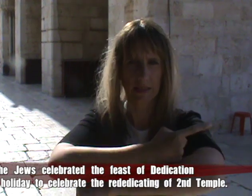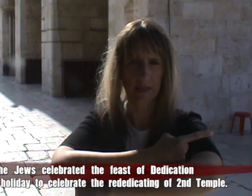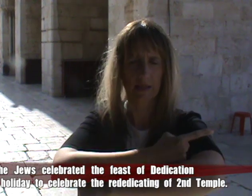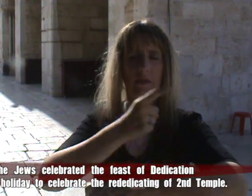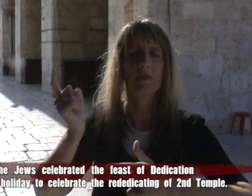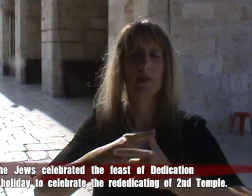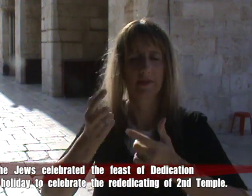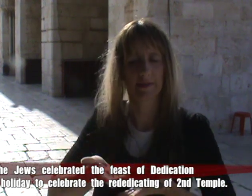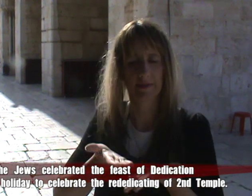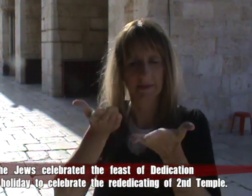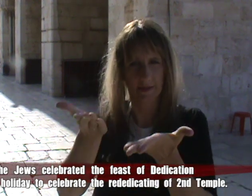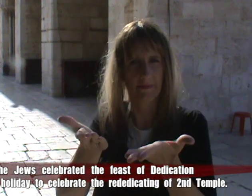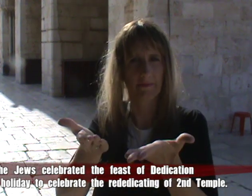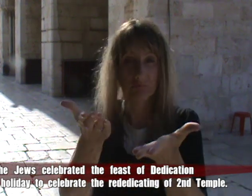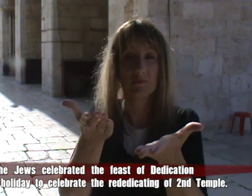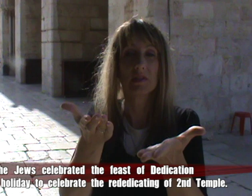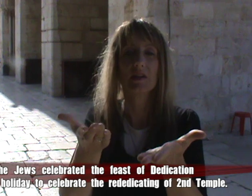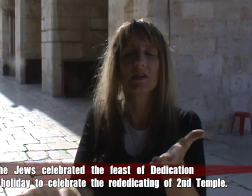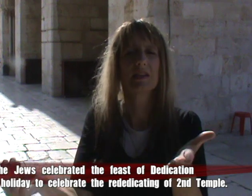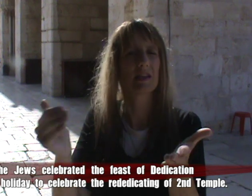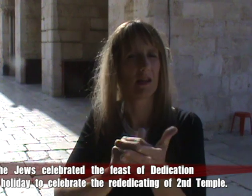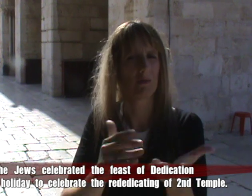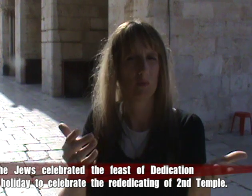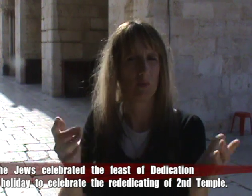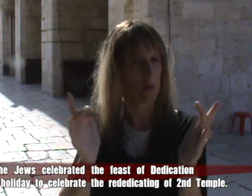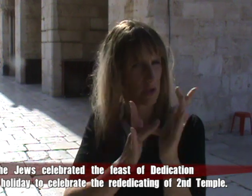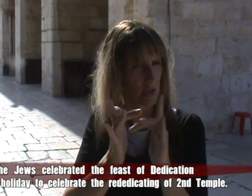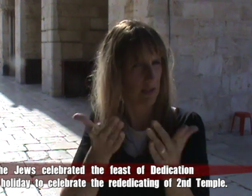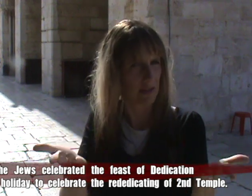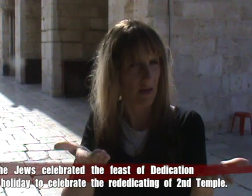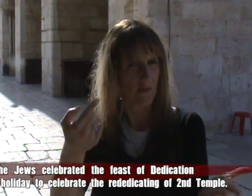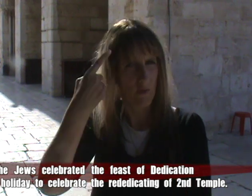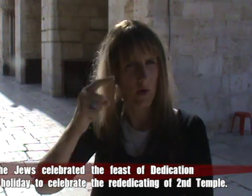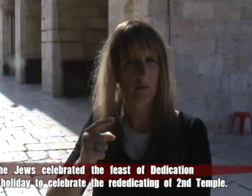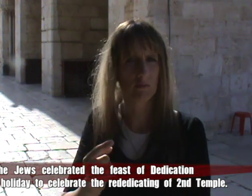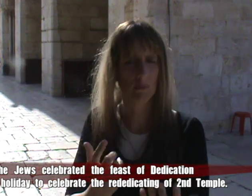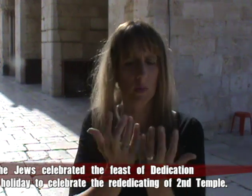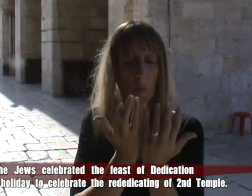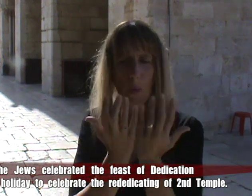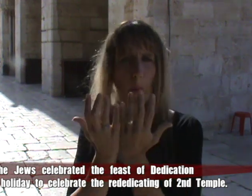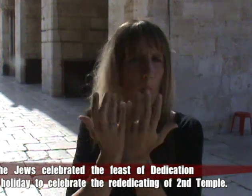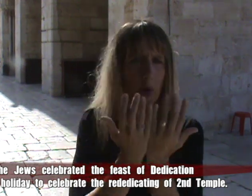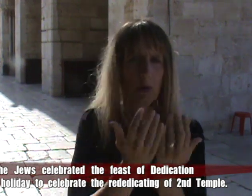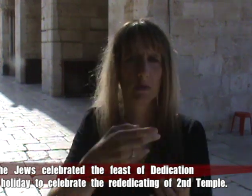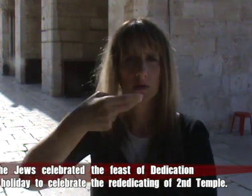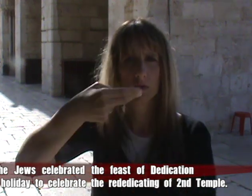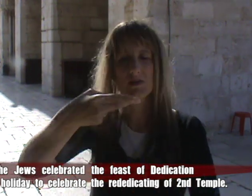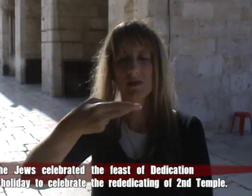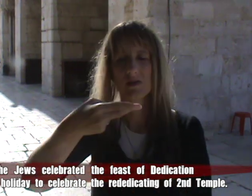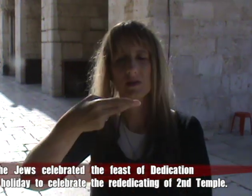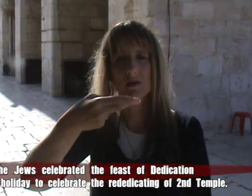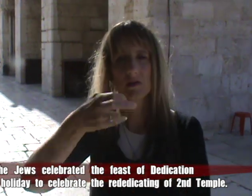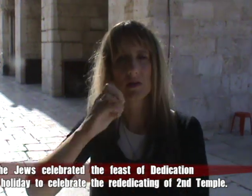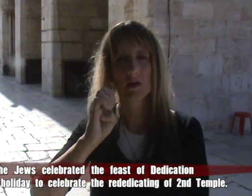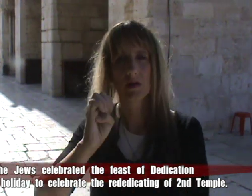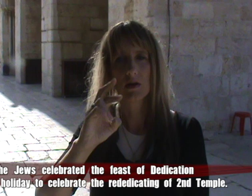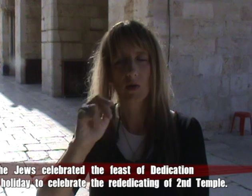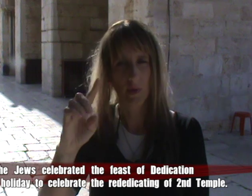Jews celebrated the Feast of Dedication. And Jesus was probably here during the time